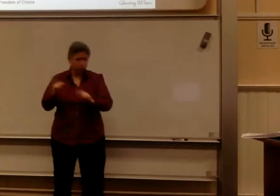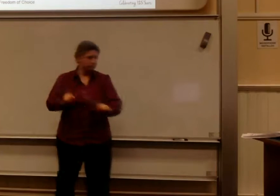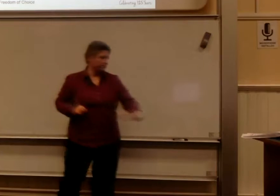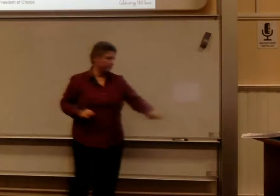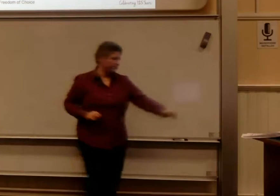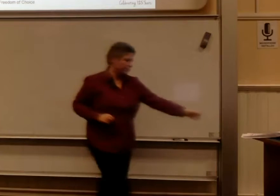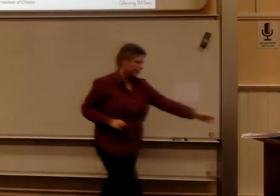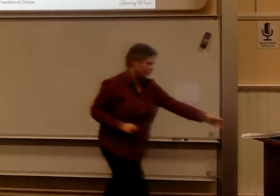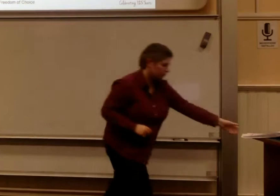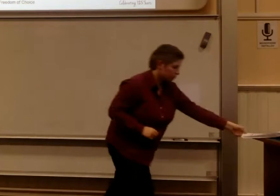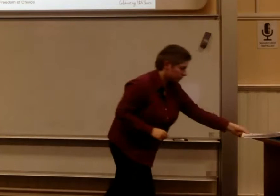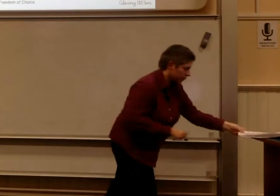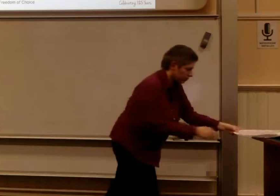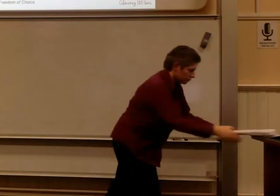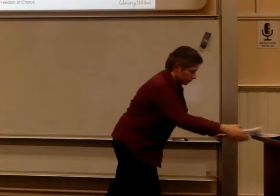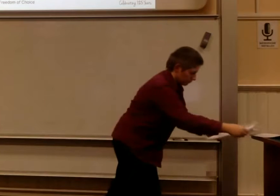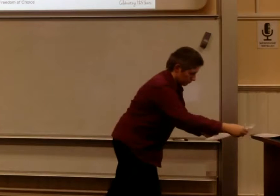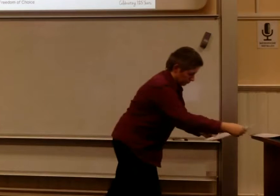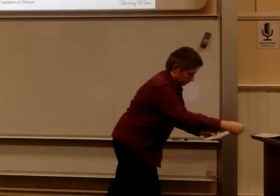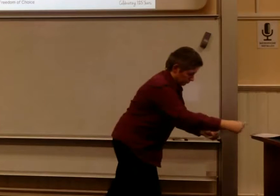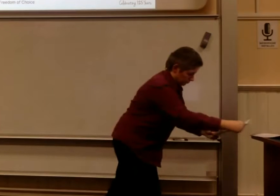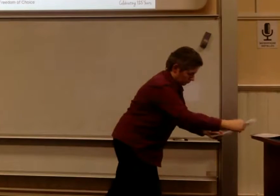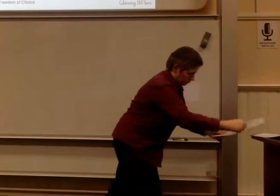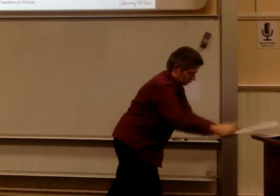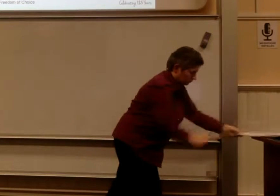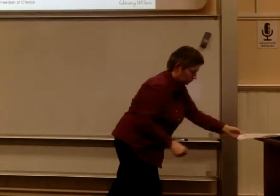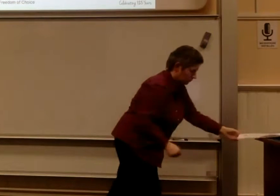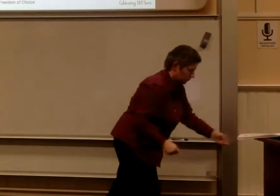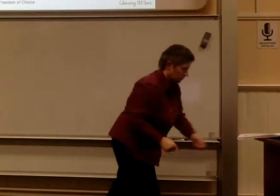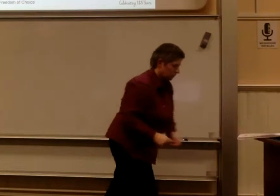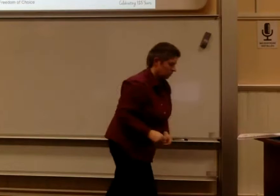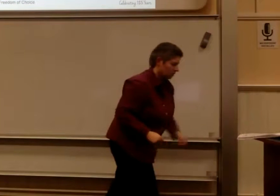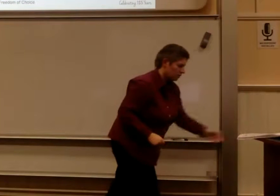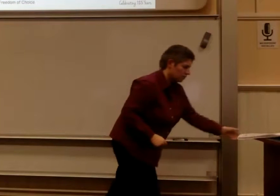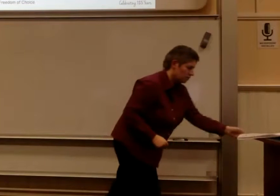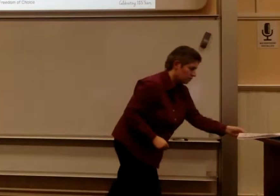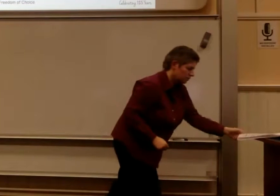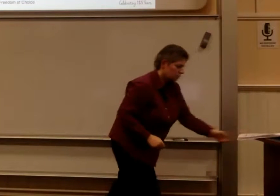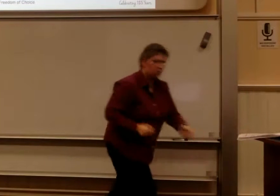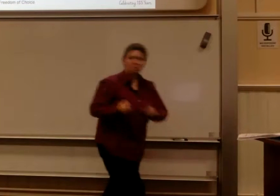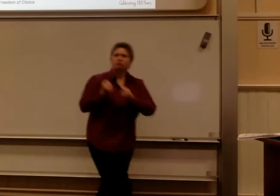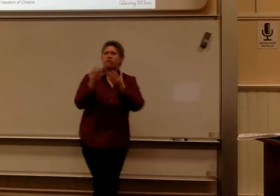Deaf Action are also involved in this and their responsibilities